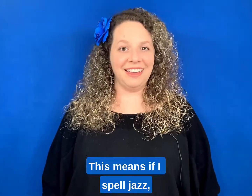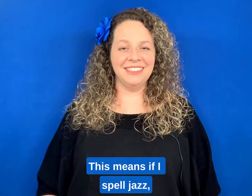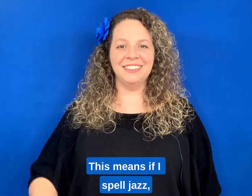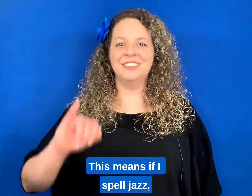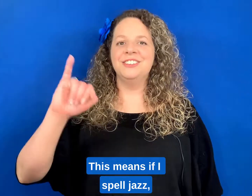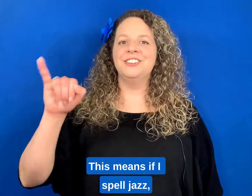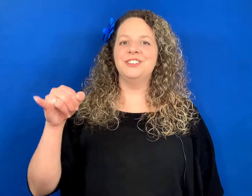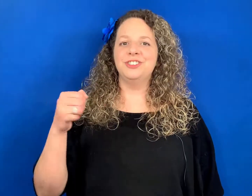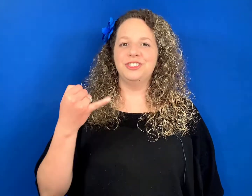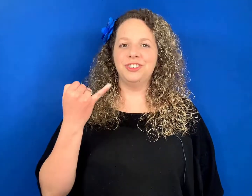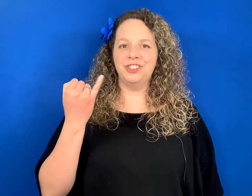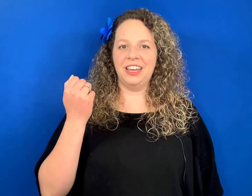jazz,